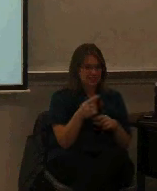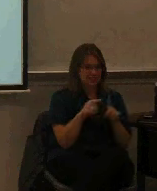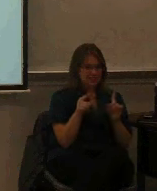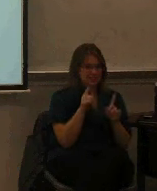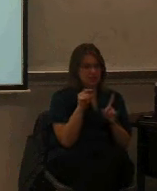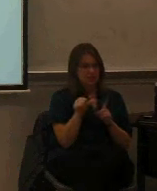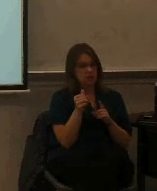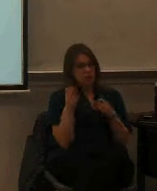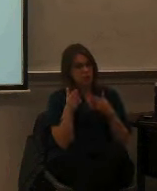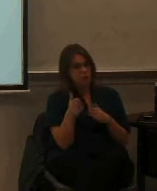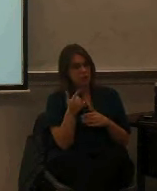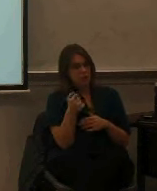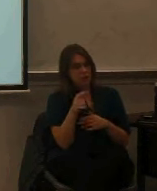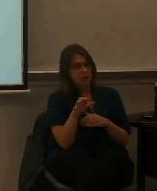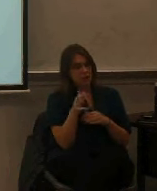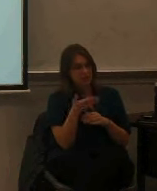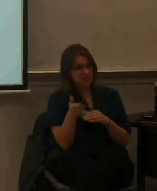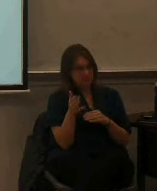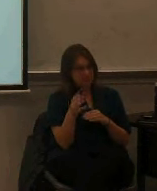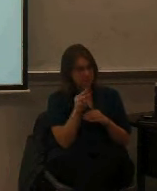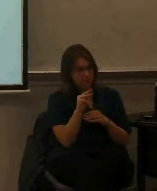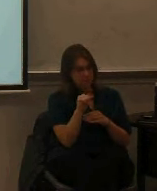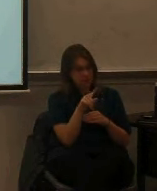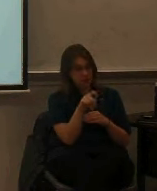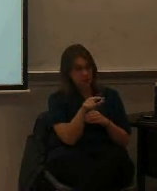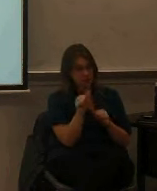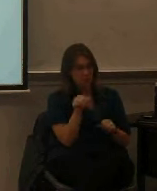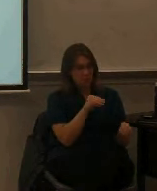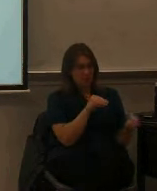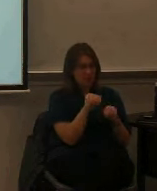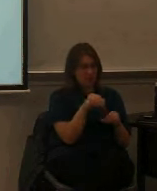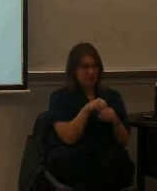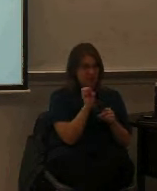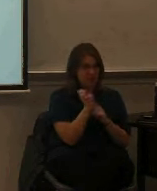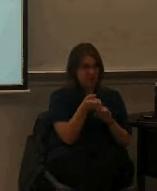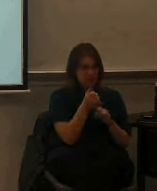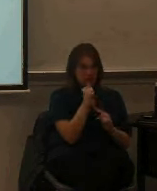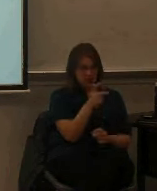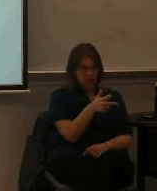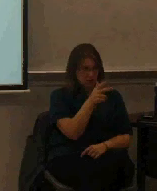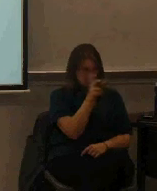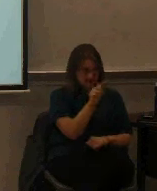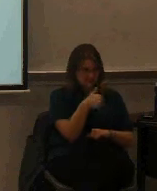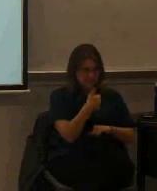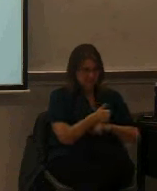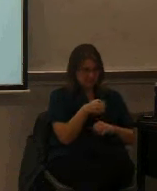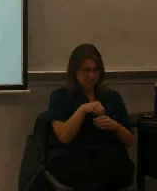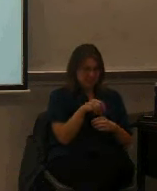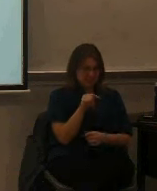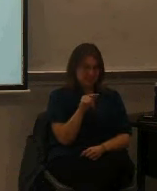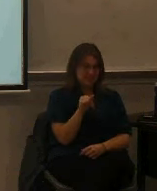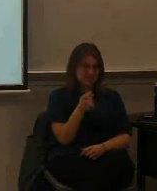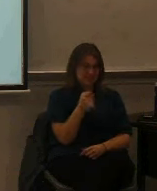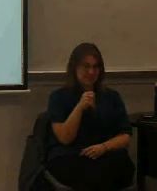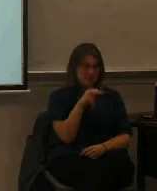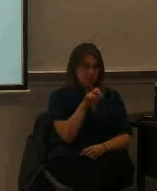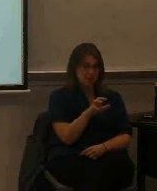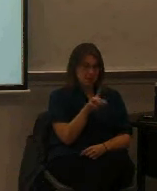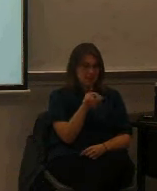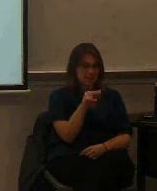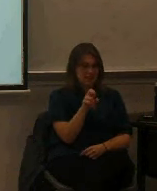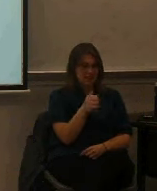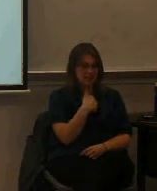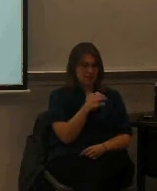way that genetic material can move around the environment, and it's not necessarily strictly set into taxonomic lines. So they